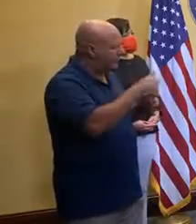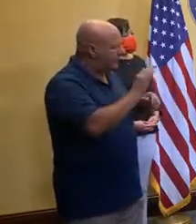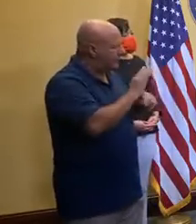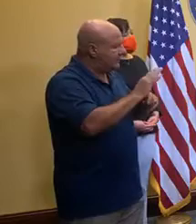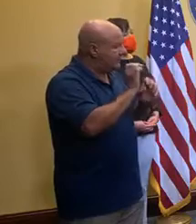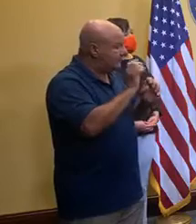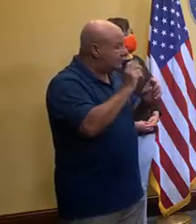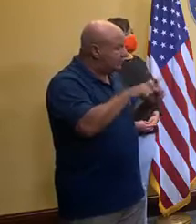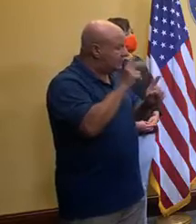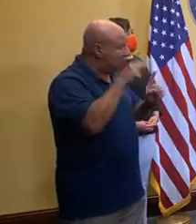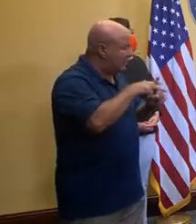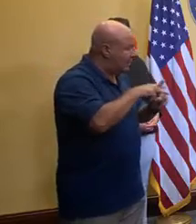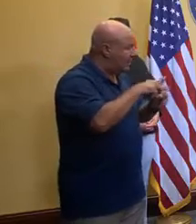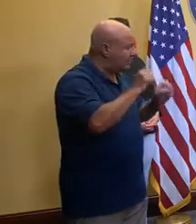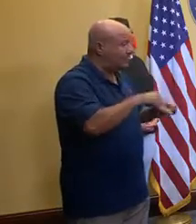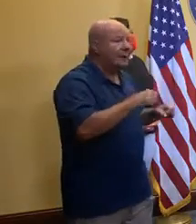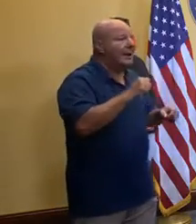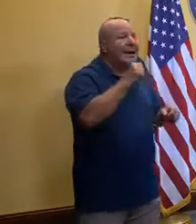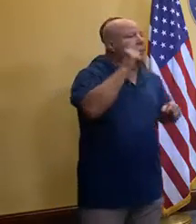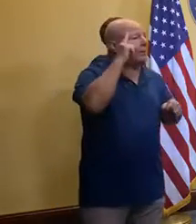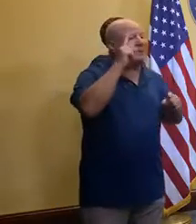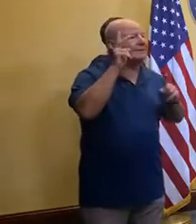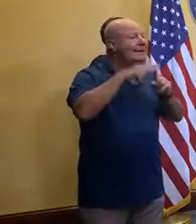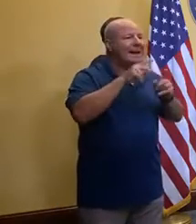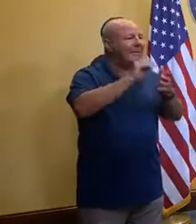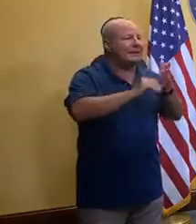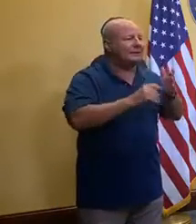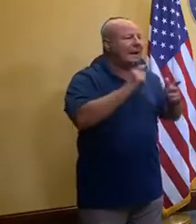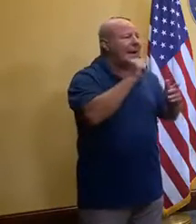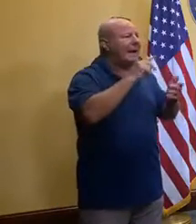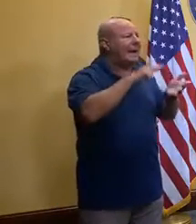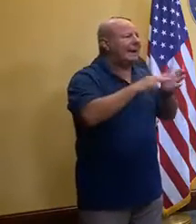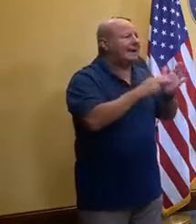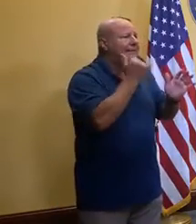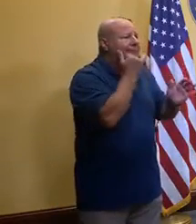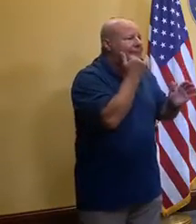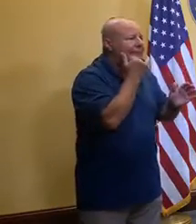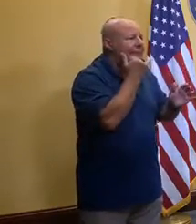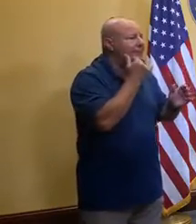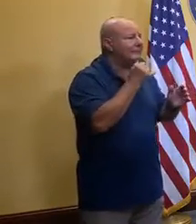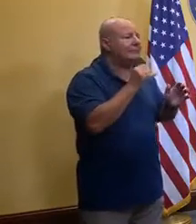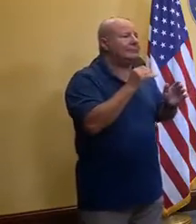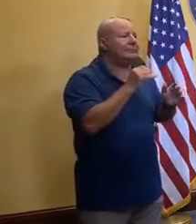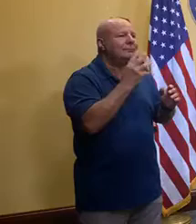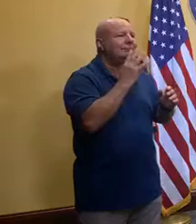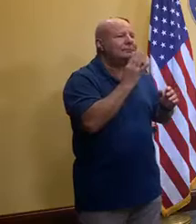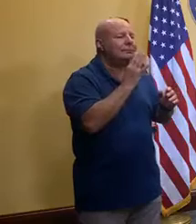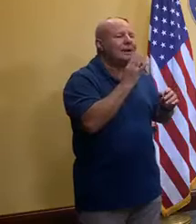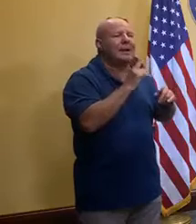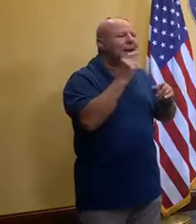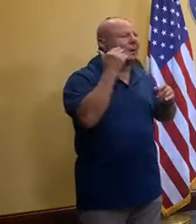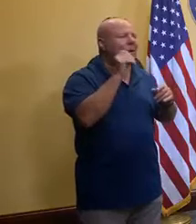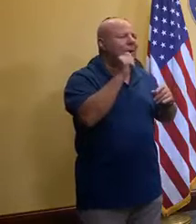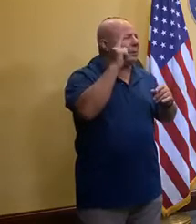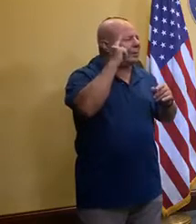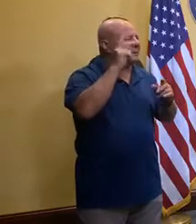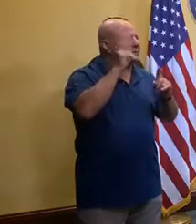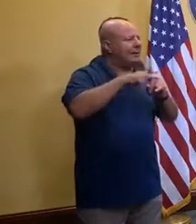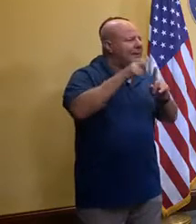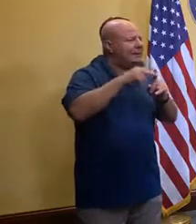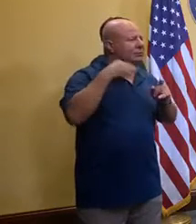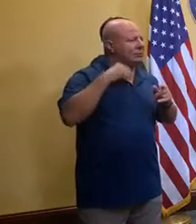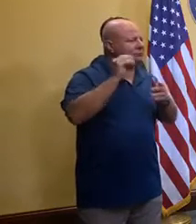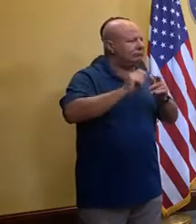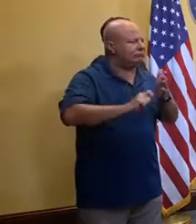or can they? I'm not really sure there's an application, and I didn't mean to misspoke or have it get in there. I don't know that there's an application.